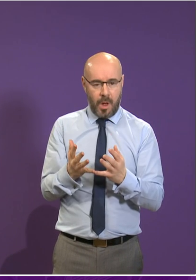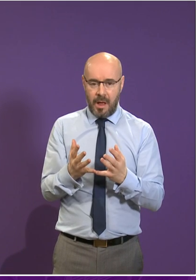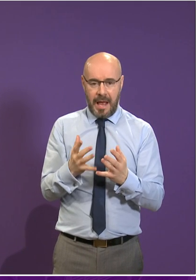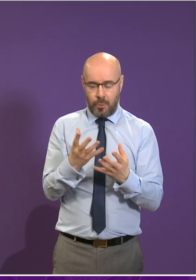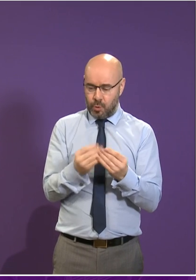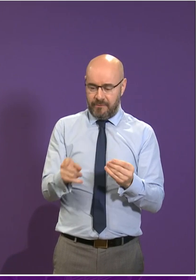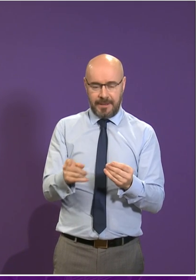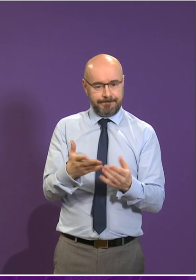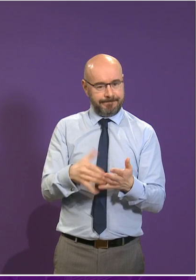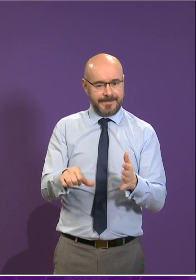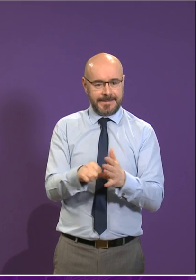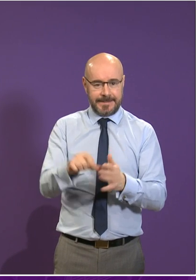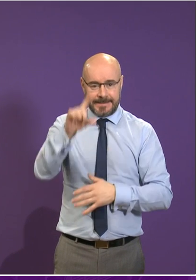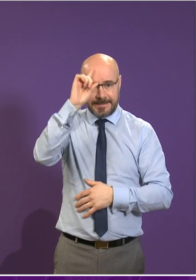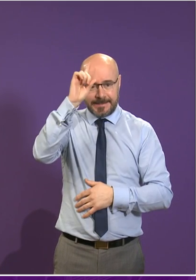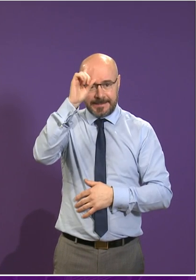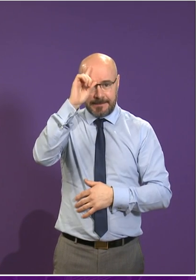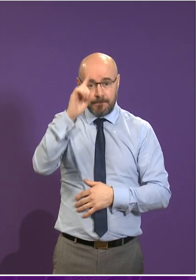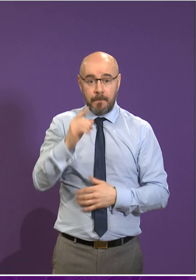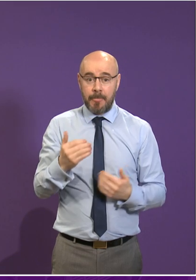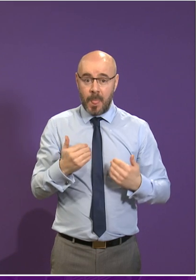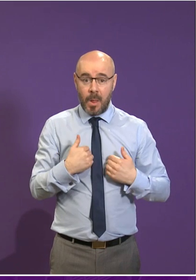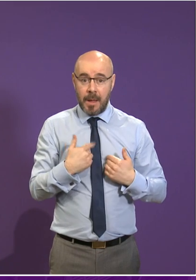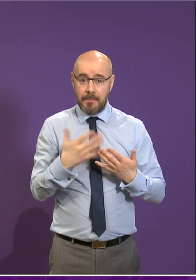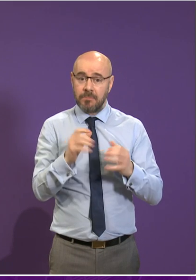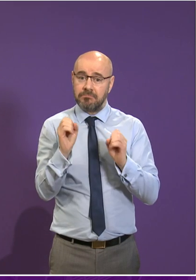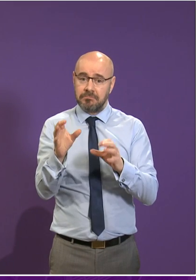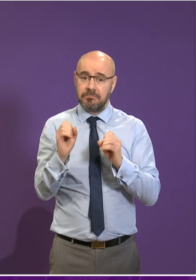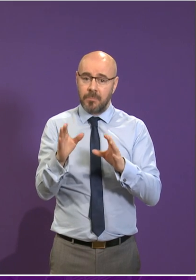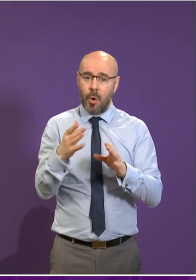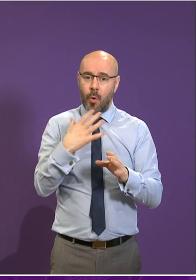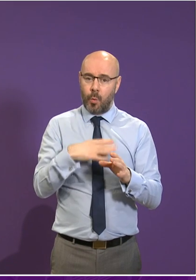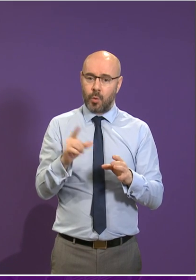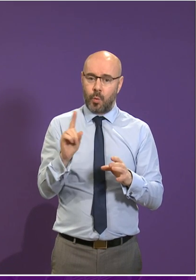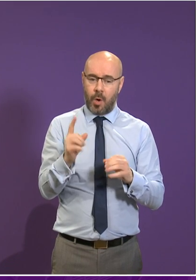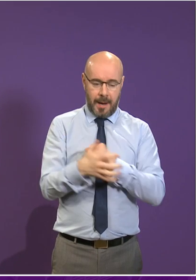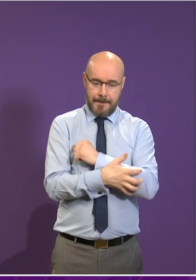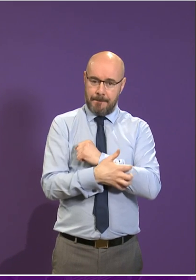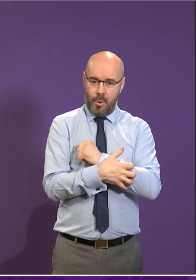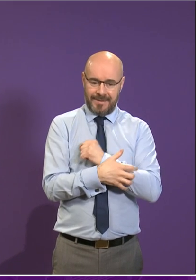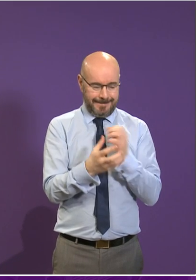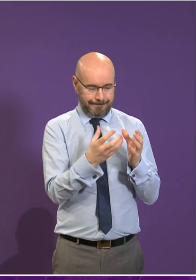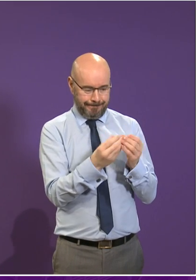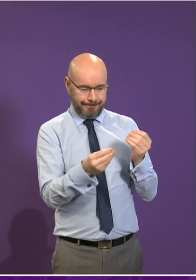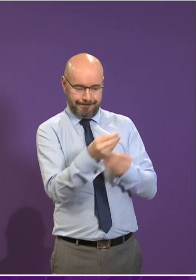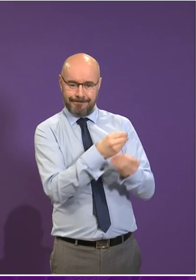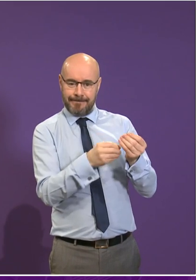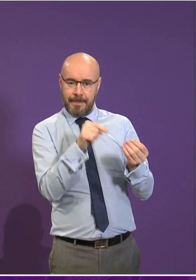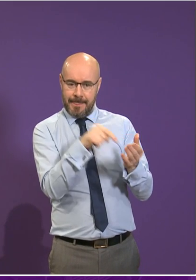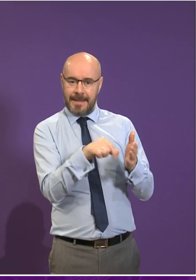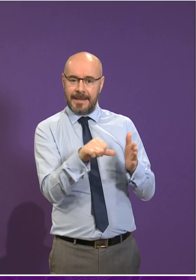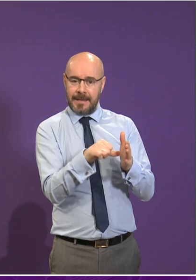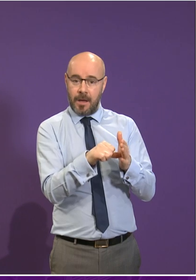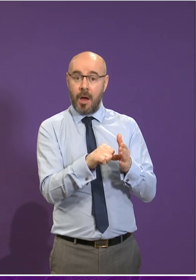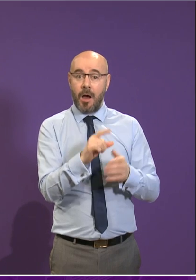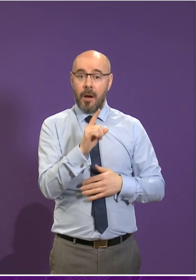committee has already heard evidence that the Commission's primary focus was on tackling socio-economic inequality. However, I would echo Russell Gunson's